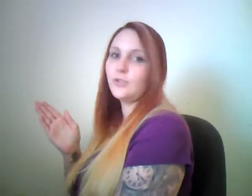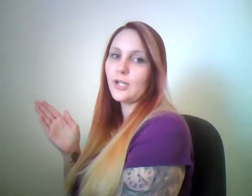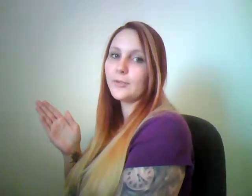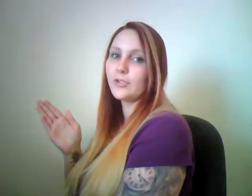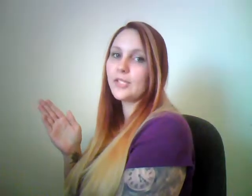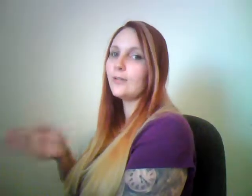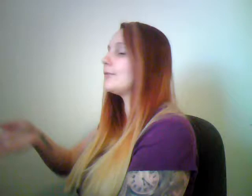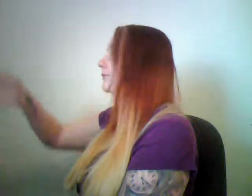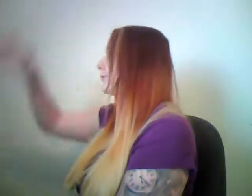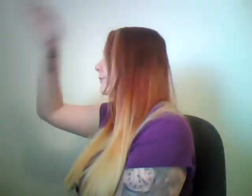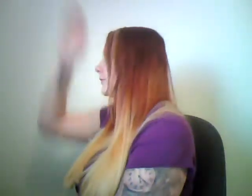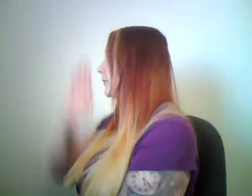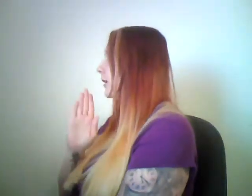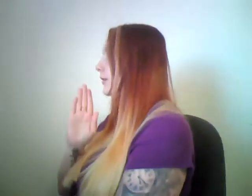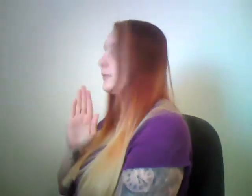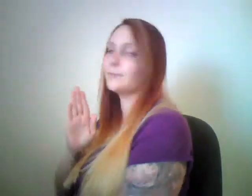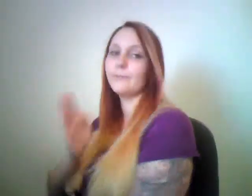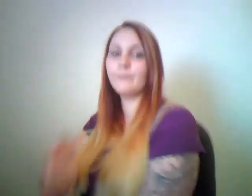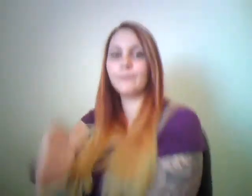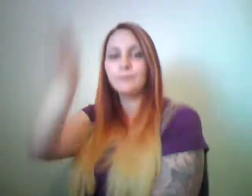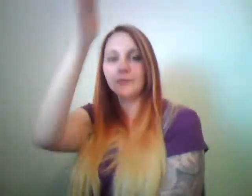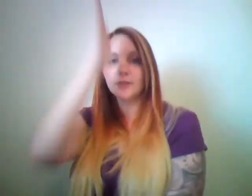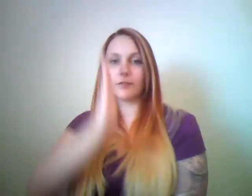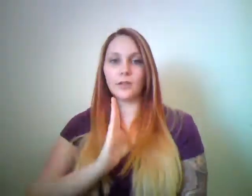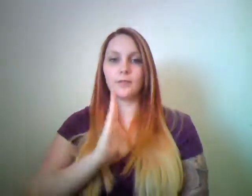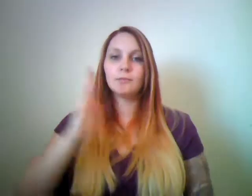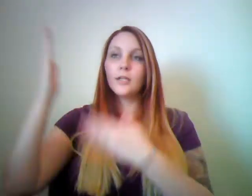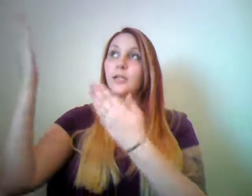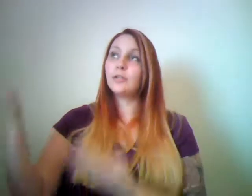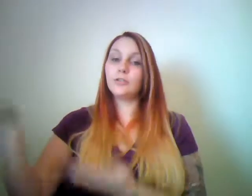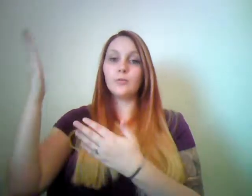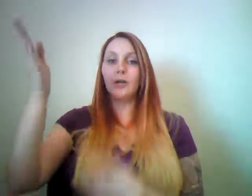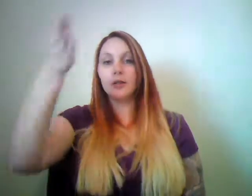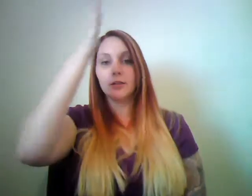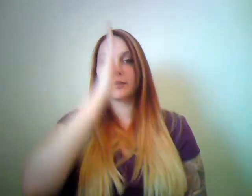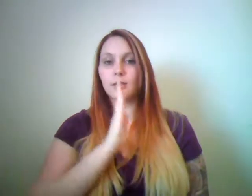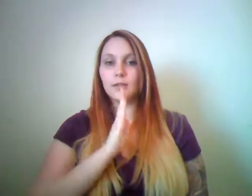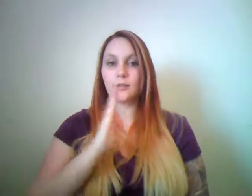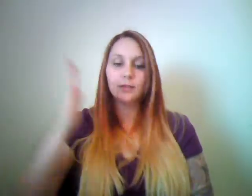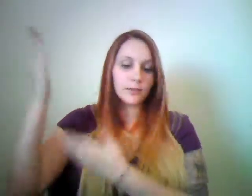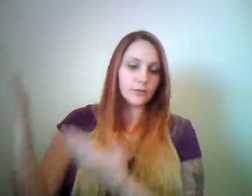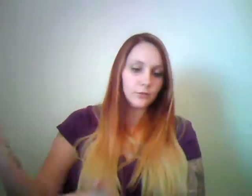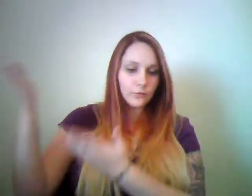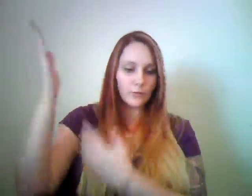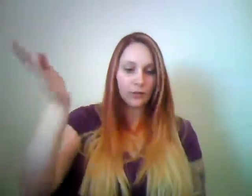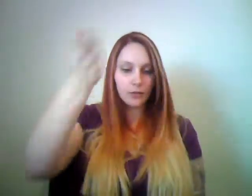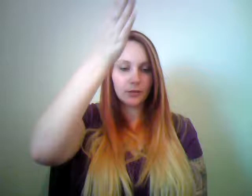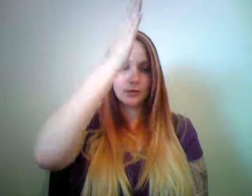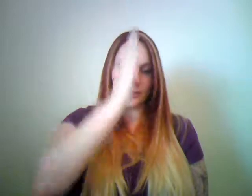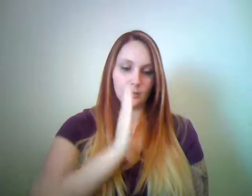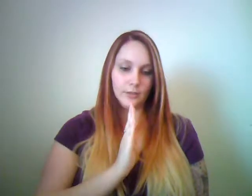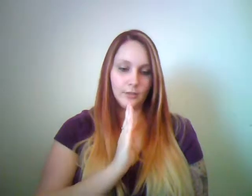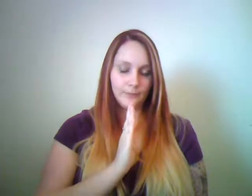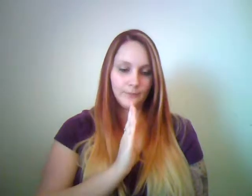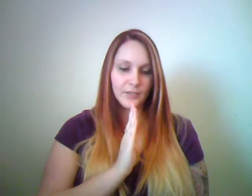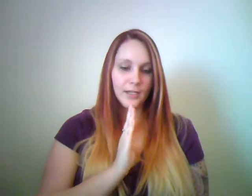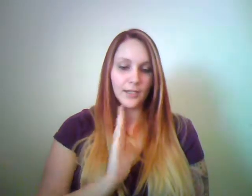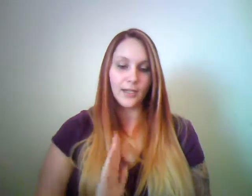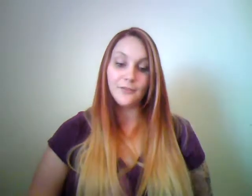Chopping yourself. God. God. You are God. You are God. Of all